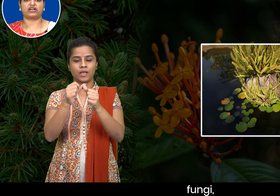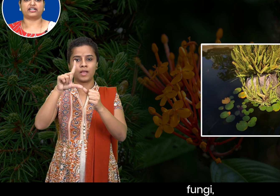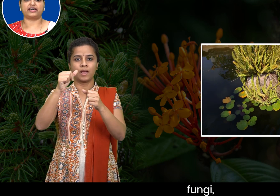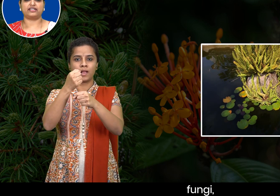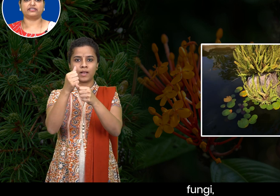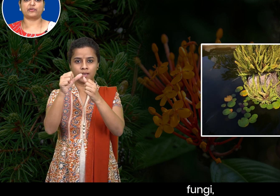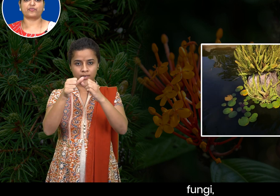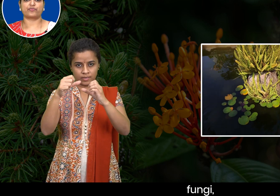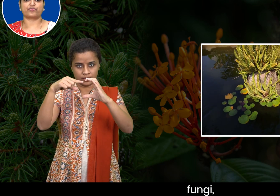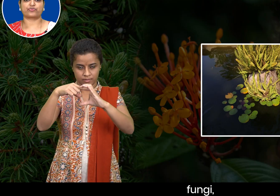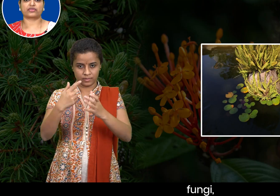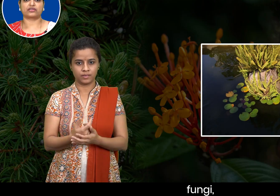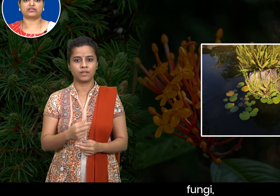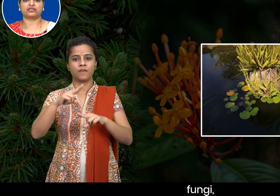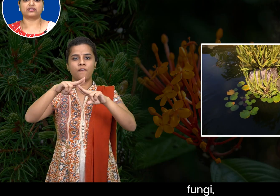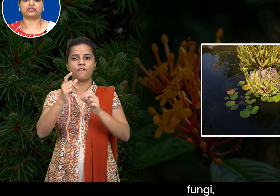fungi,